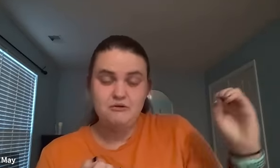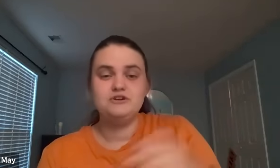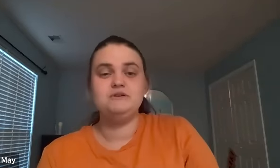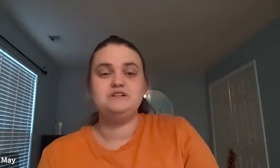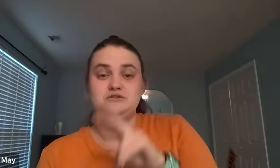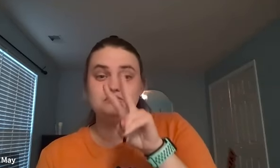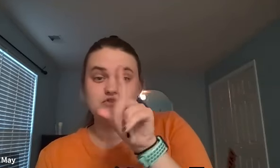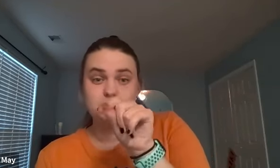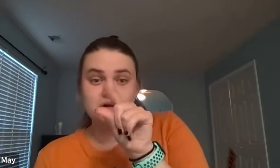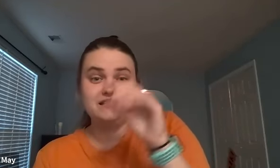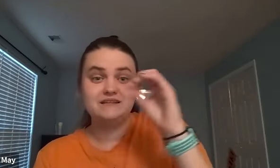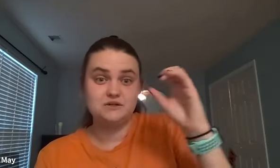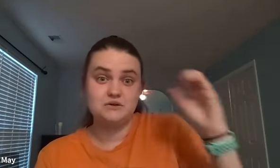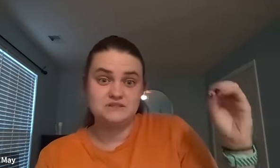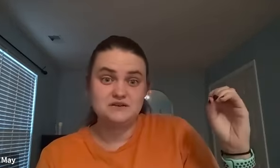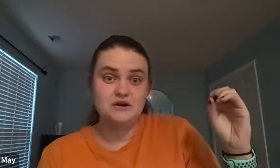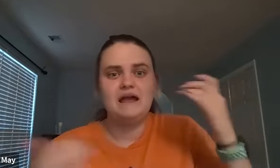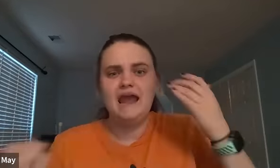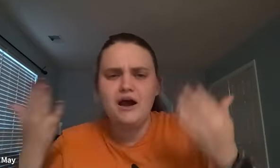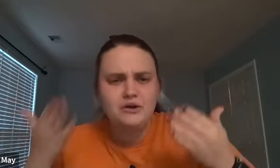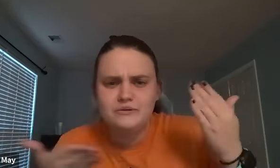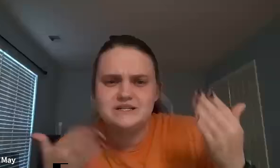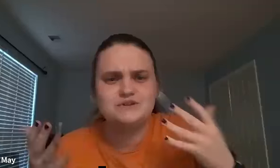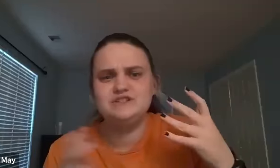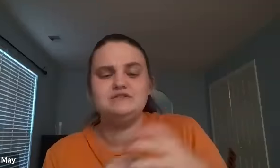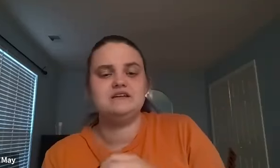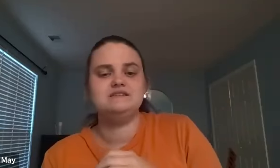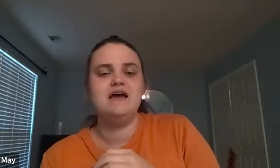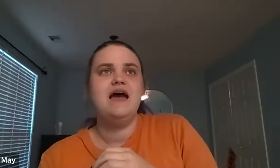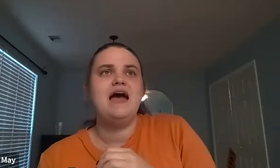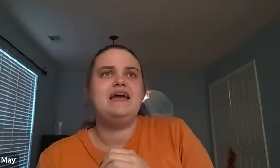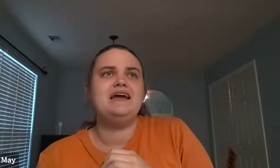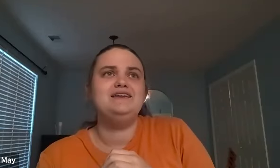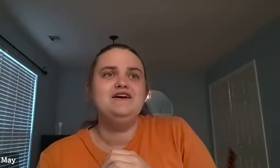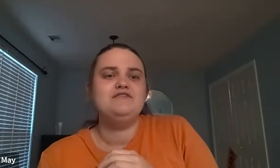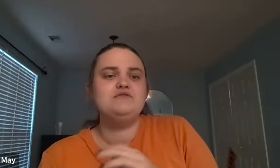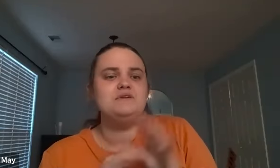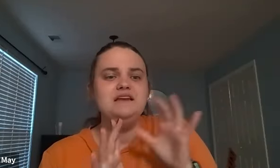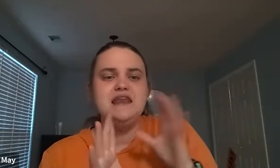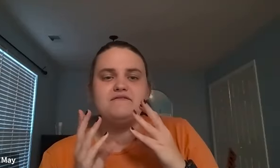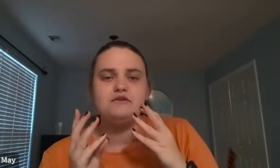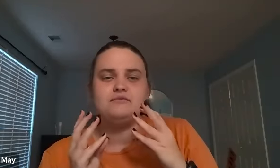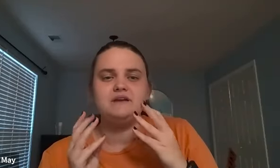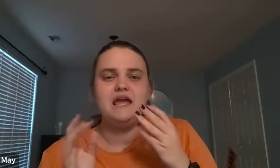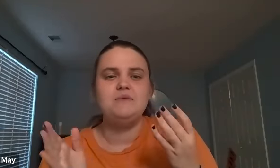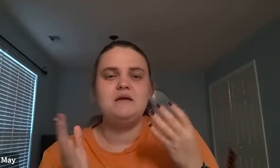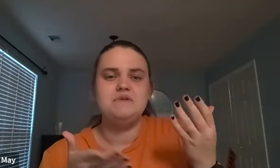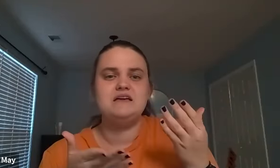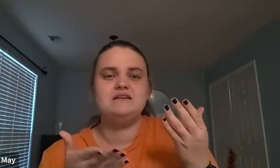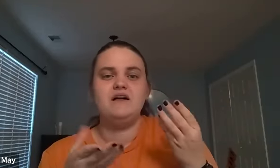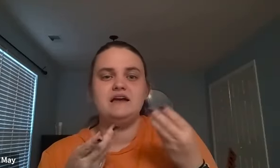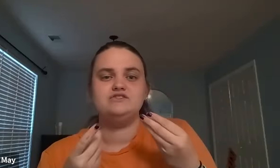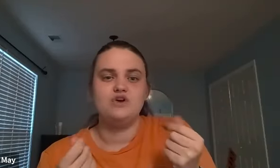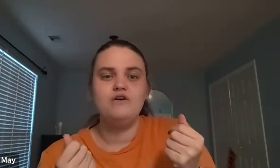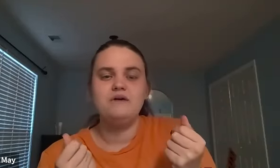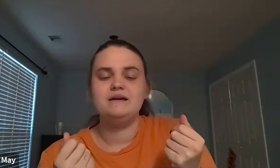do we do 2000? Like, how are we supposed to do this? And there really never came a big like solve,